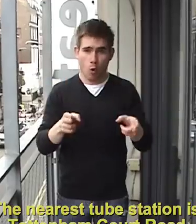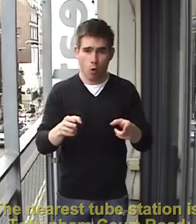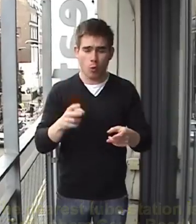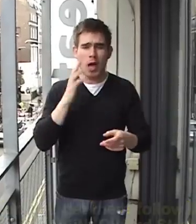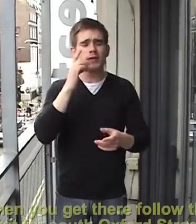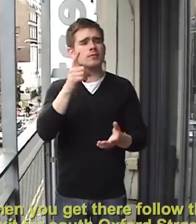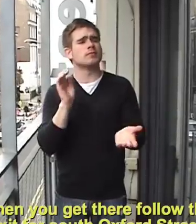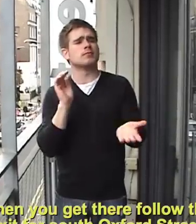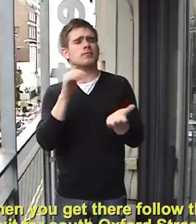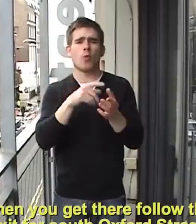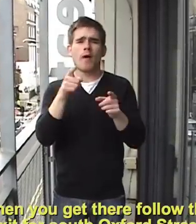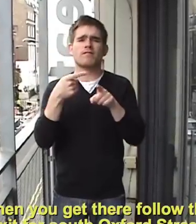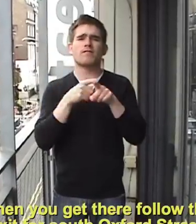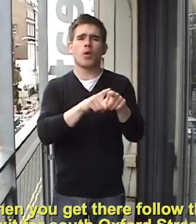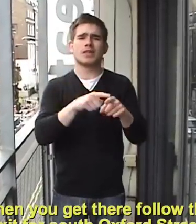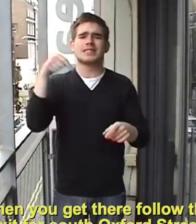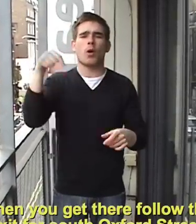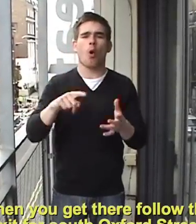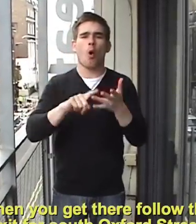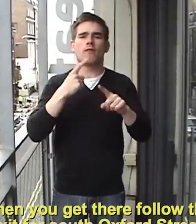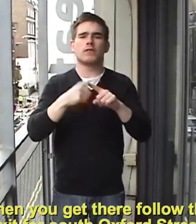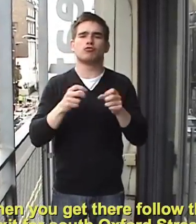And when you get there, follow the exit for South Oxford Street.